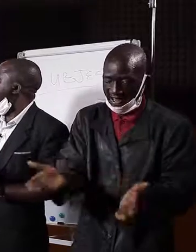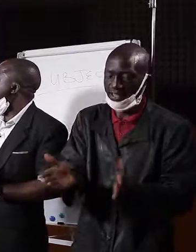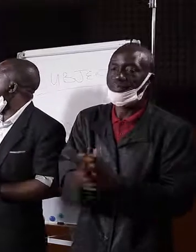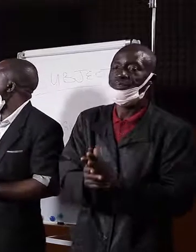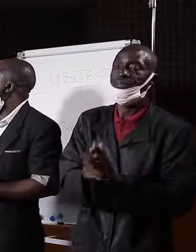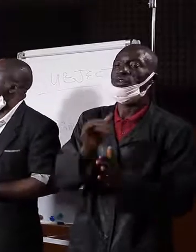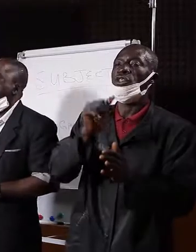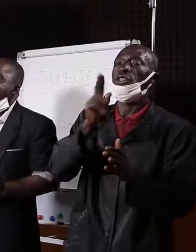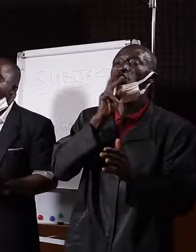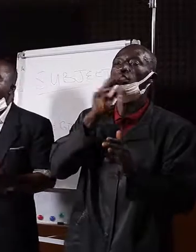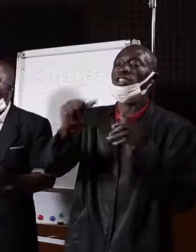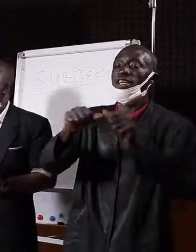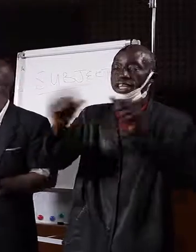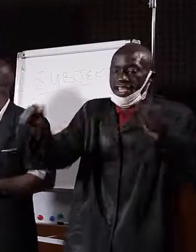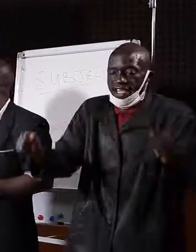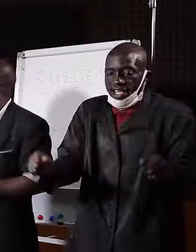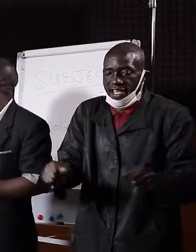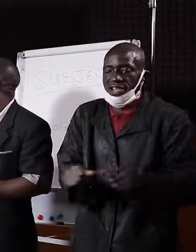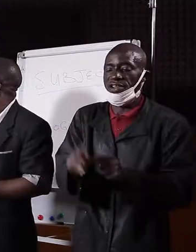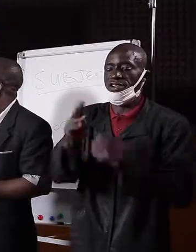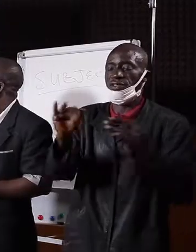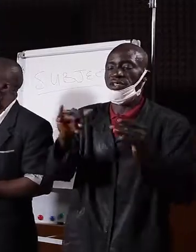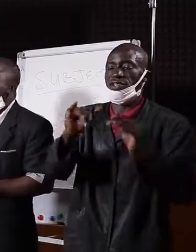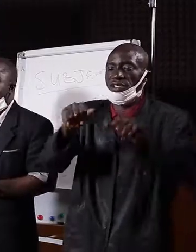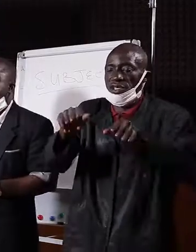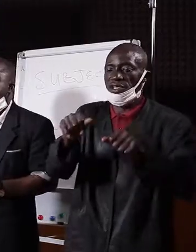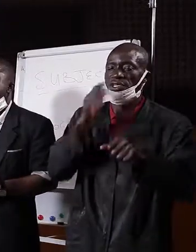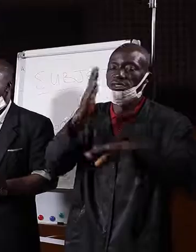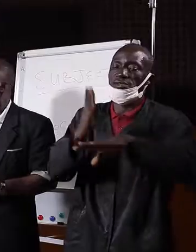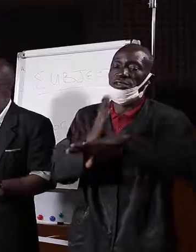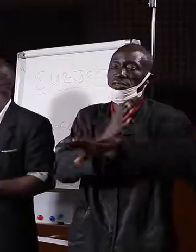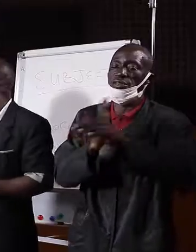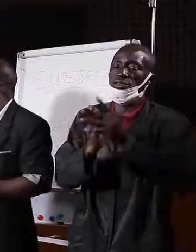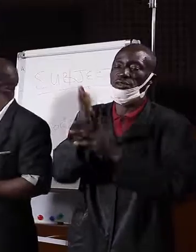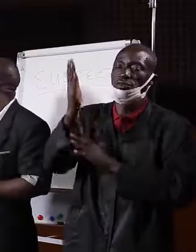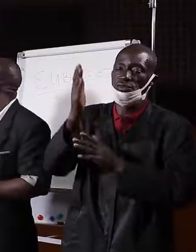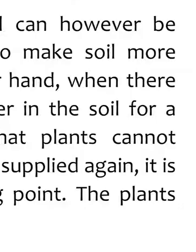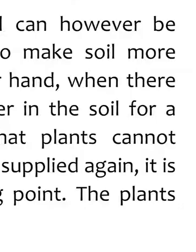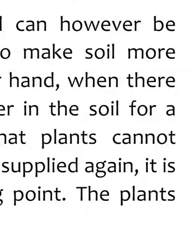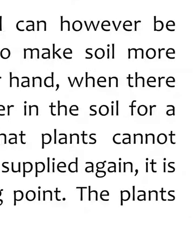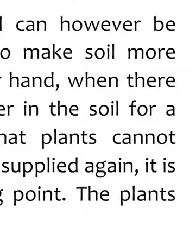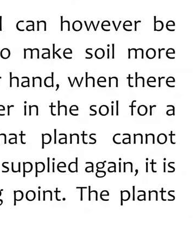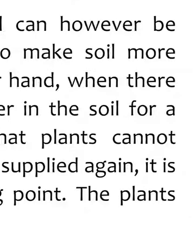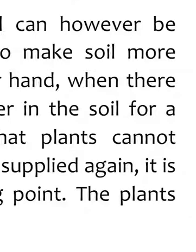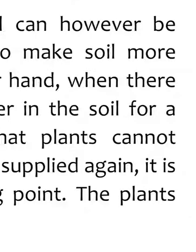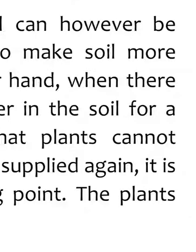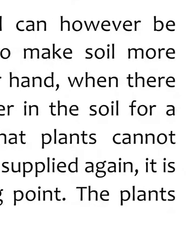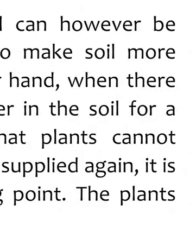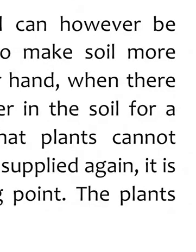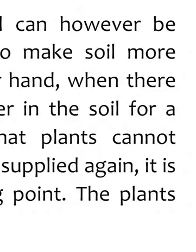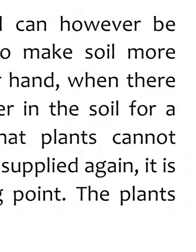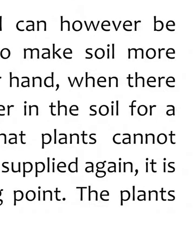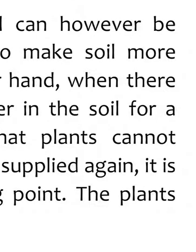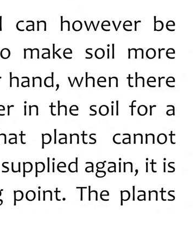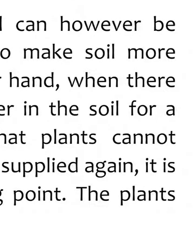A waterlogged soil can, however, be improved through drainage to make soil more